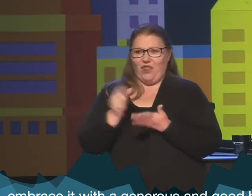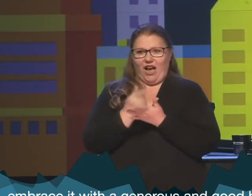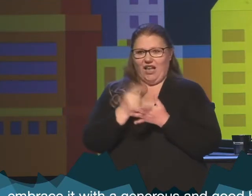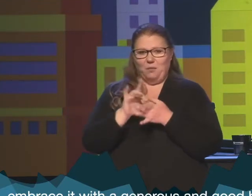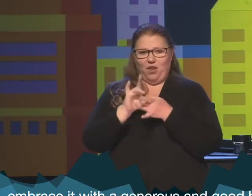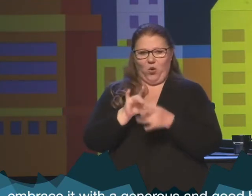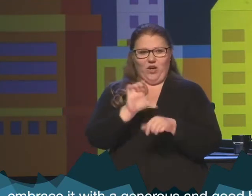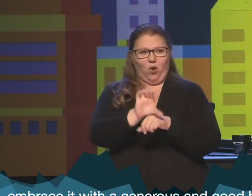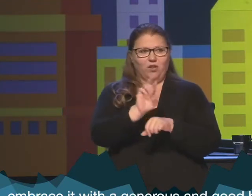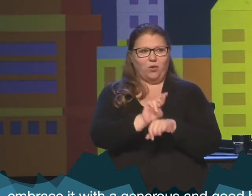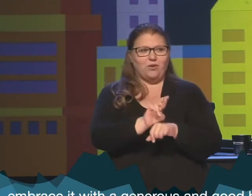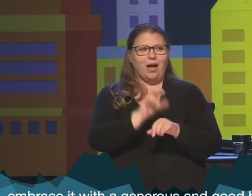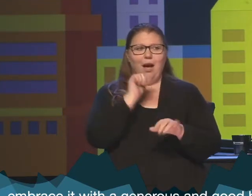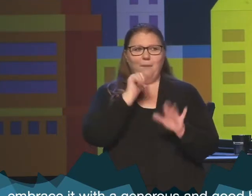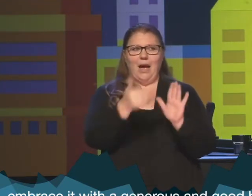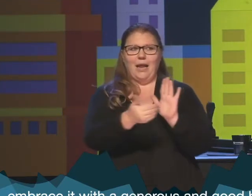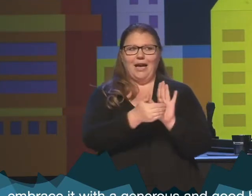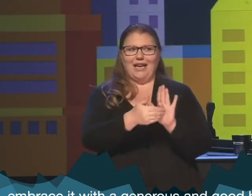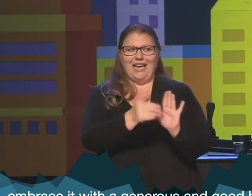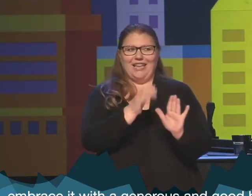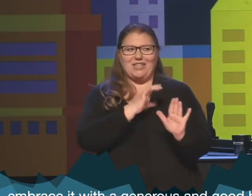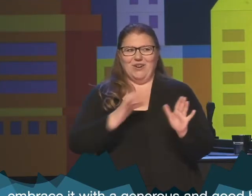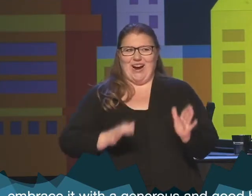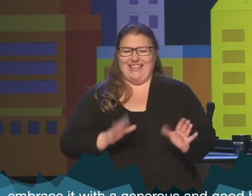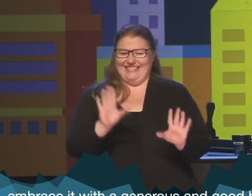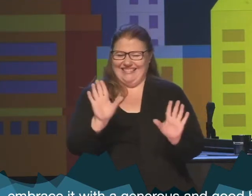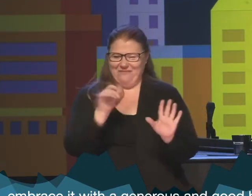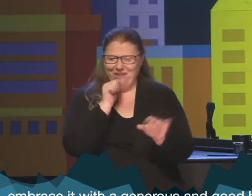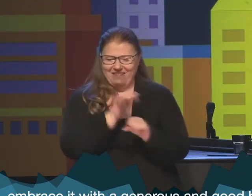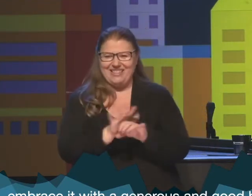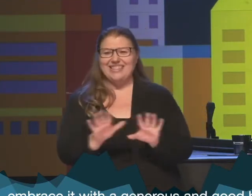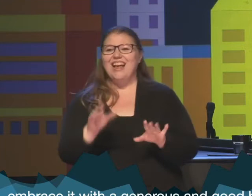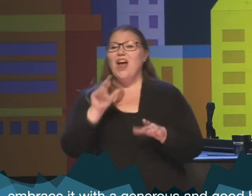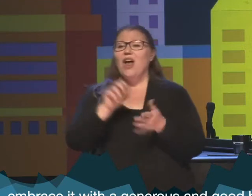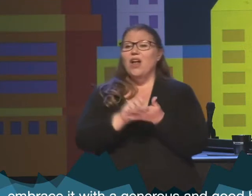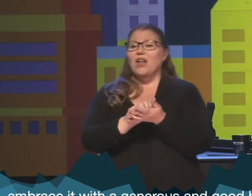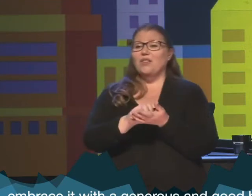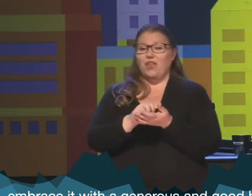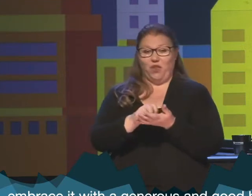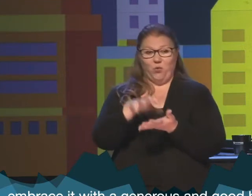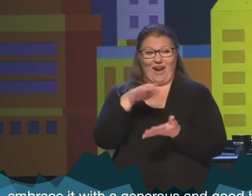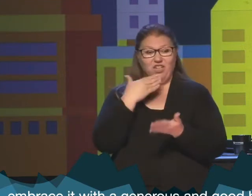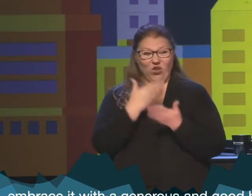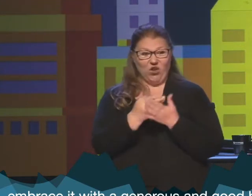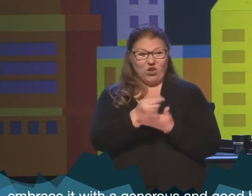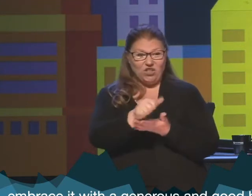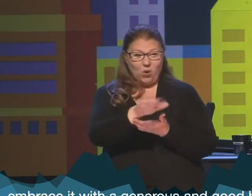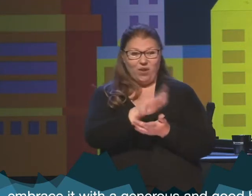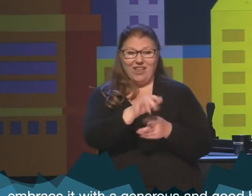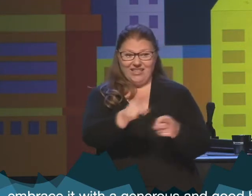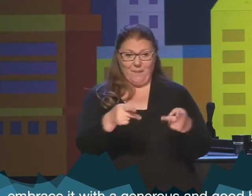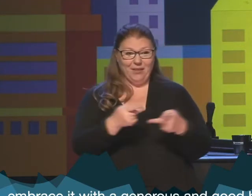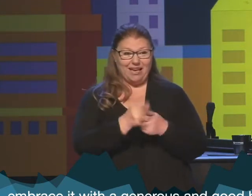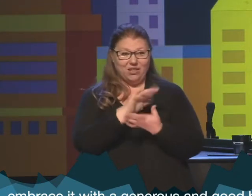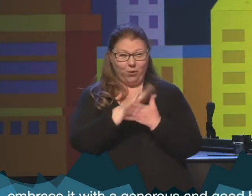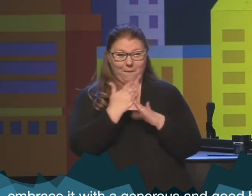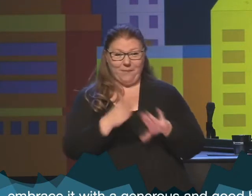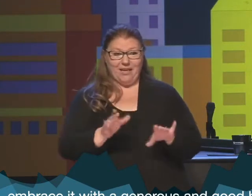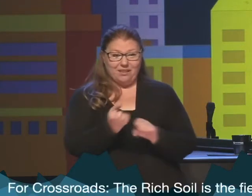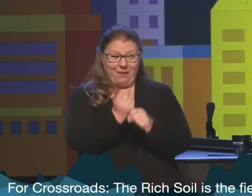not sacrilegious, right? We would say this, that the rich soil, right? The rich soil is the place where